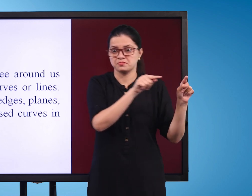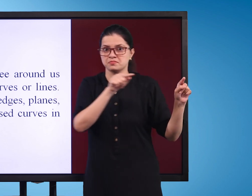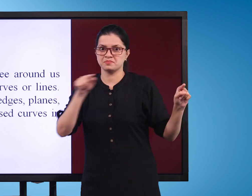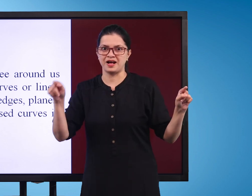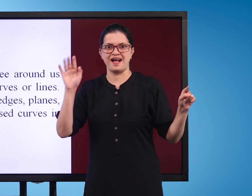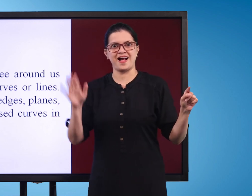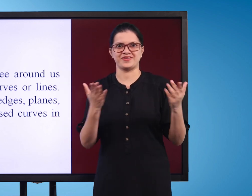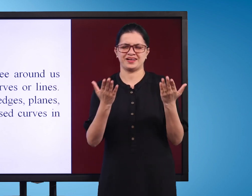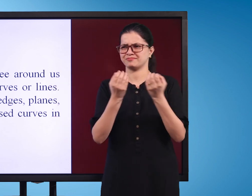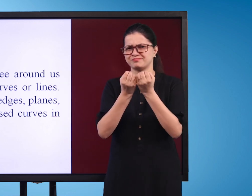We can see corners,